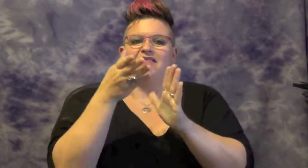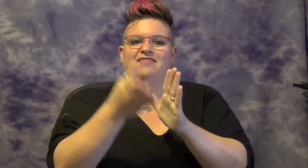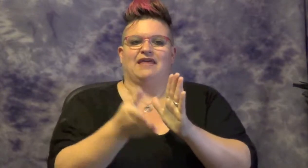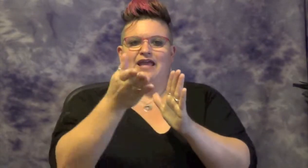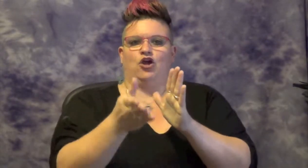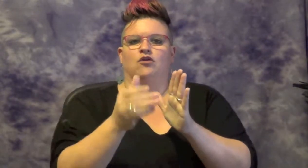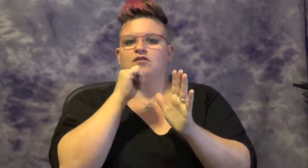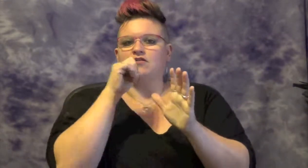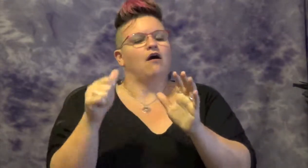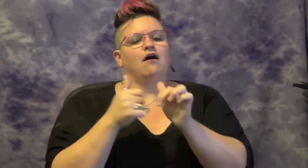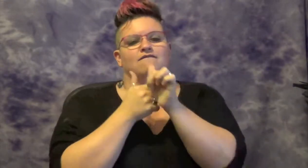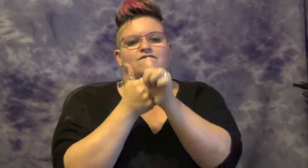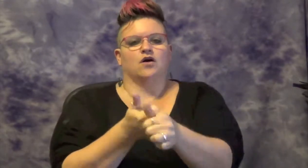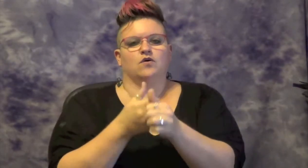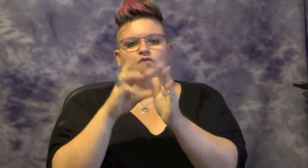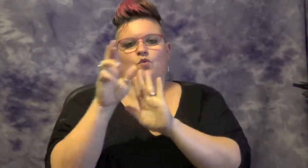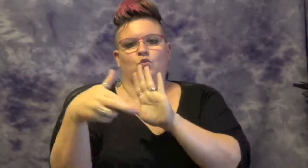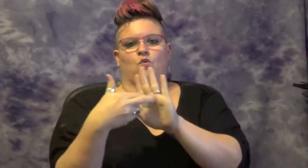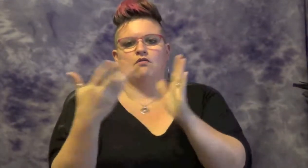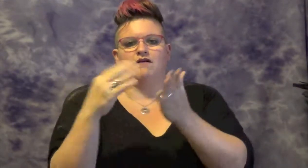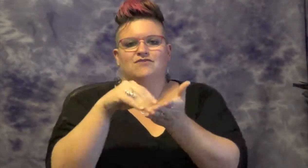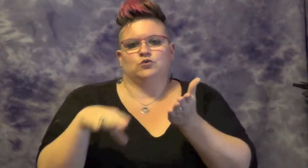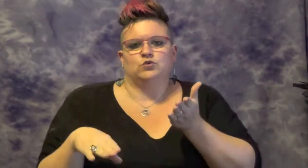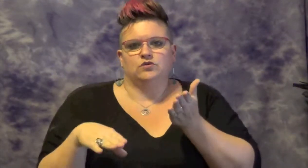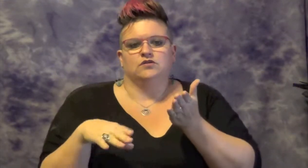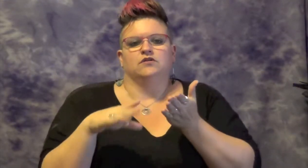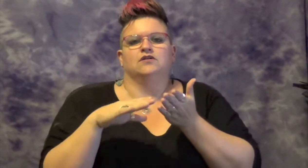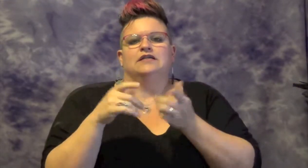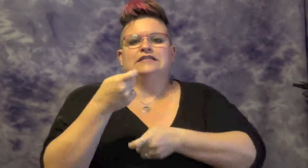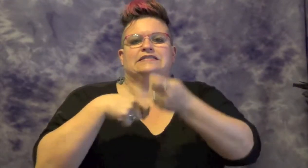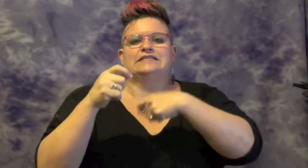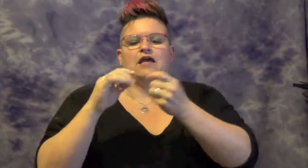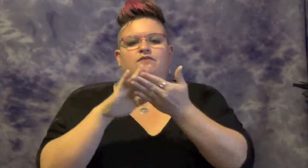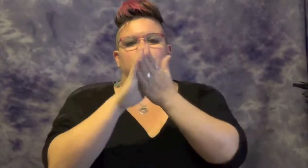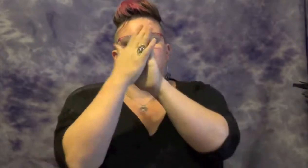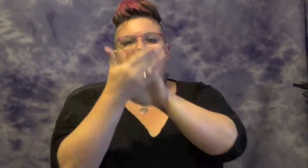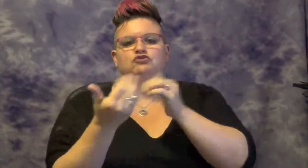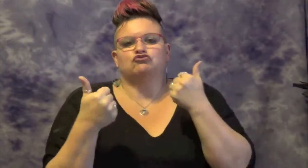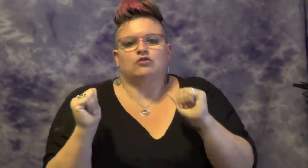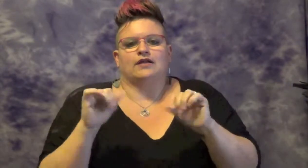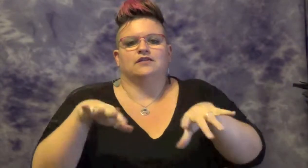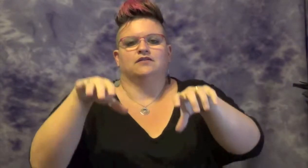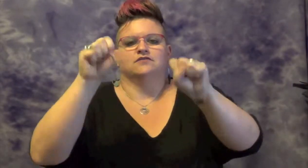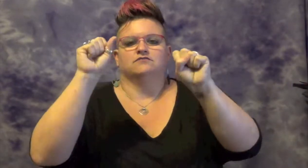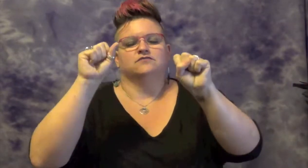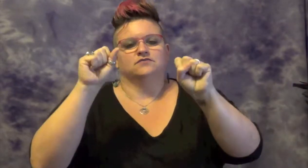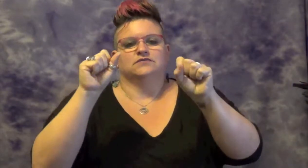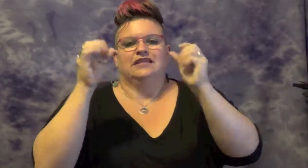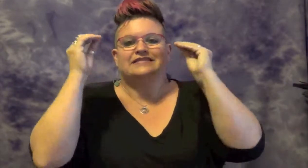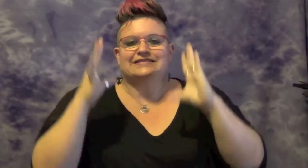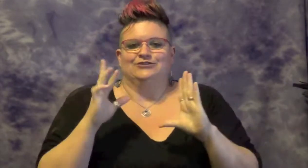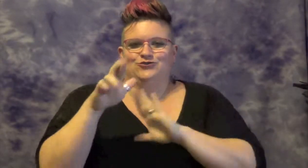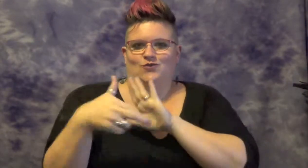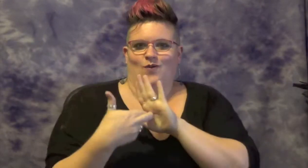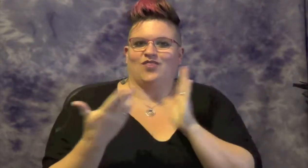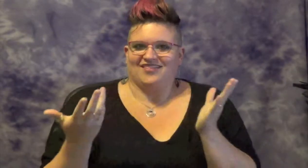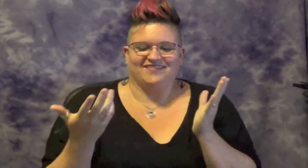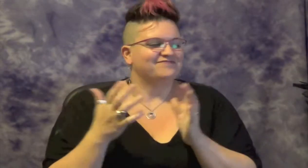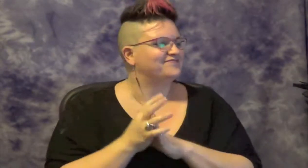that means that that student is not necessarily following the role as a student, but instead they're trying to take over